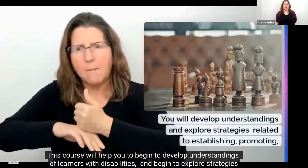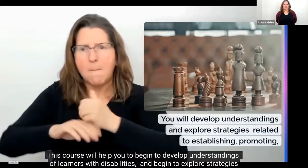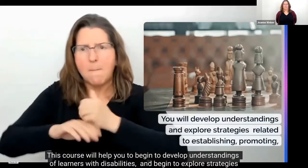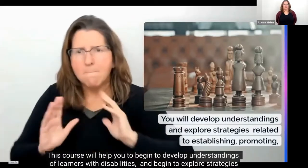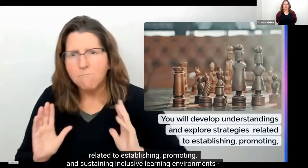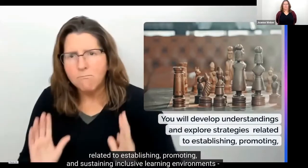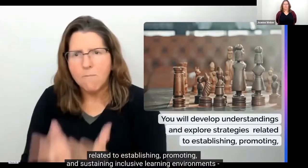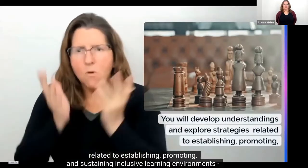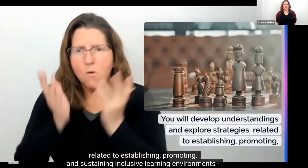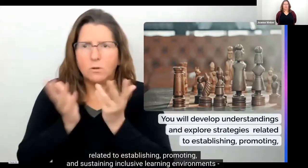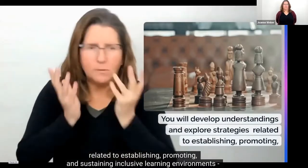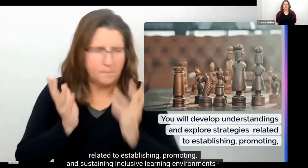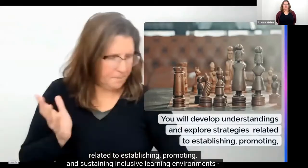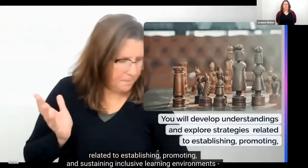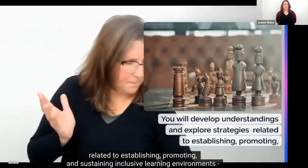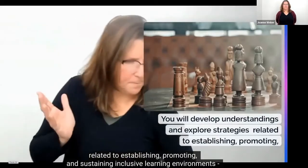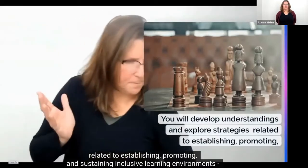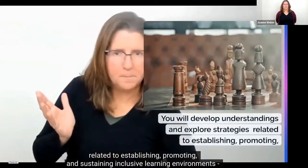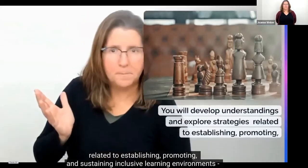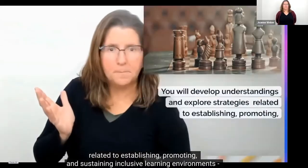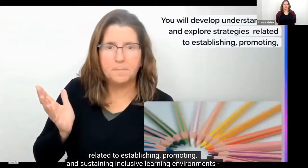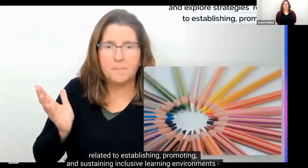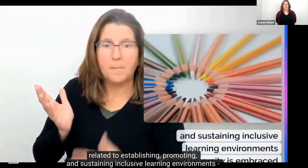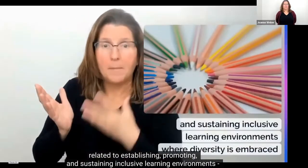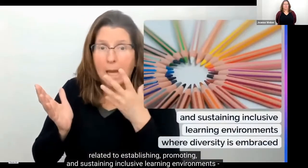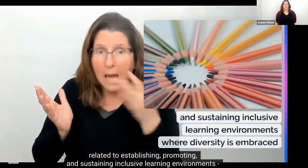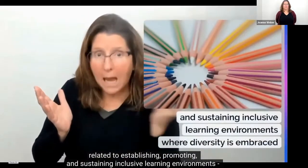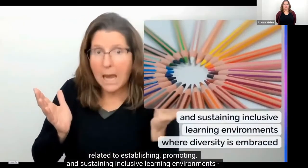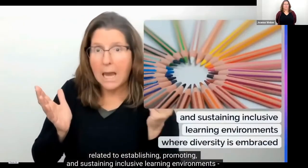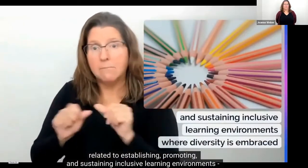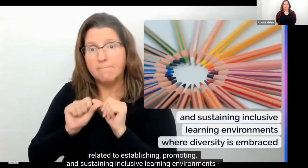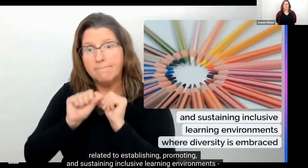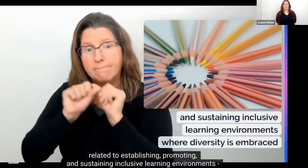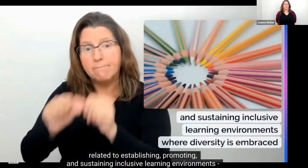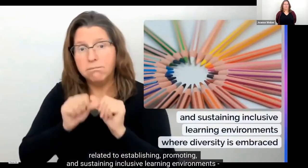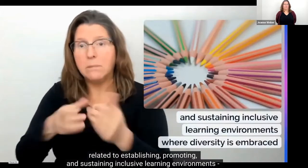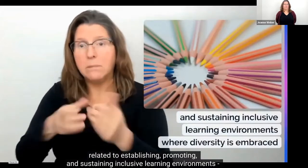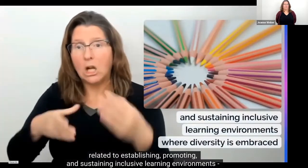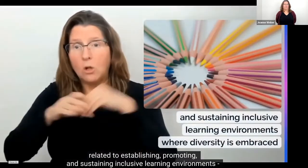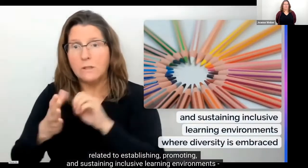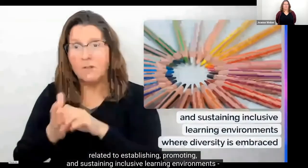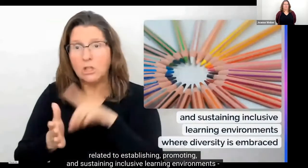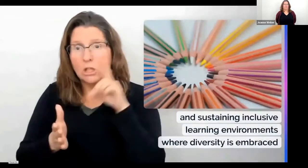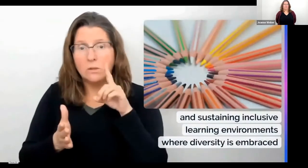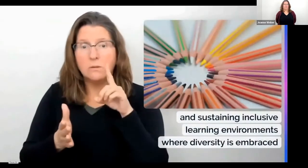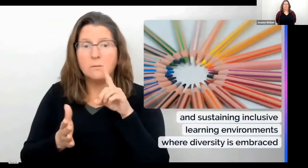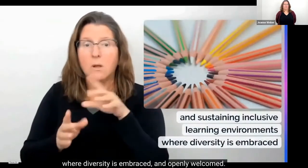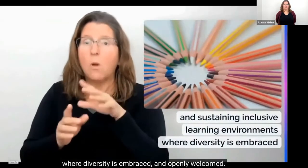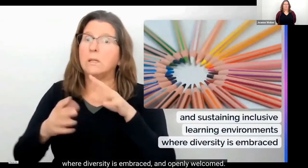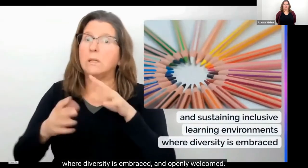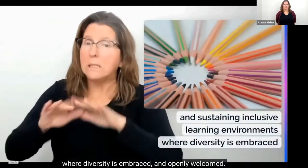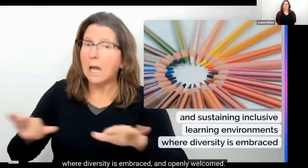explore strategies related to establishing, promoting, and sustaining inclusive learning